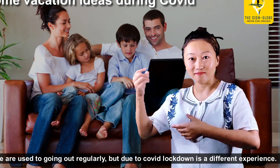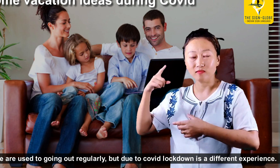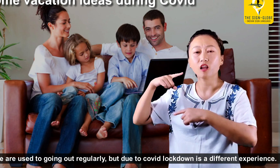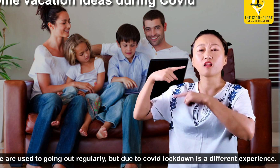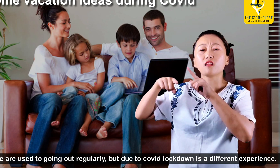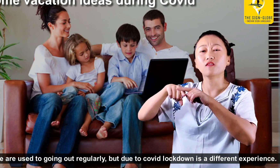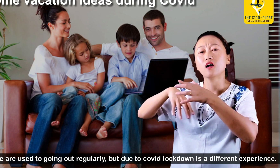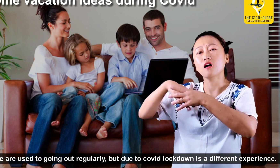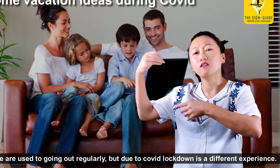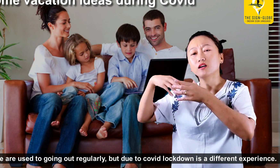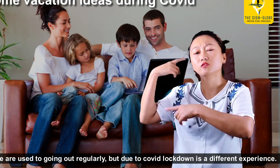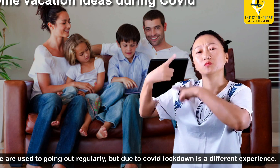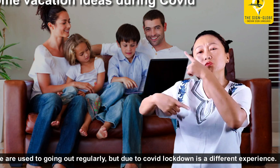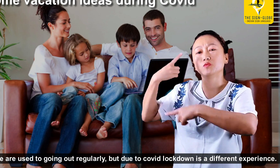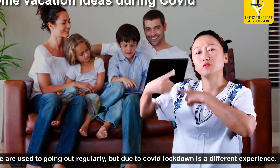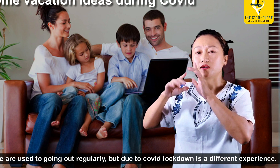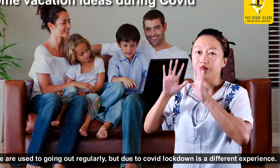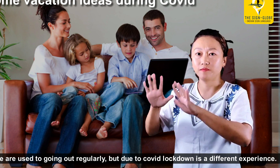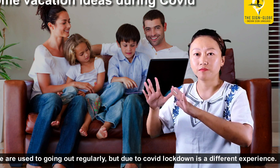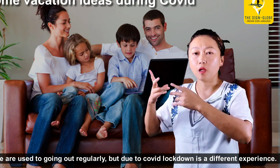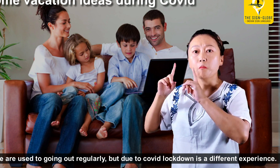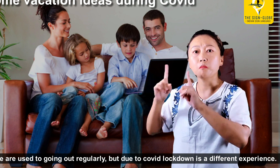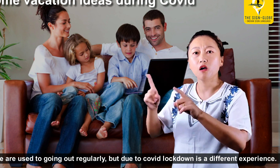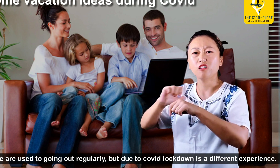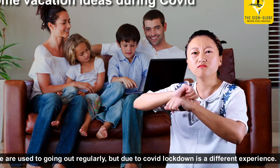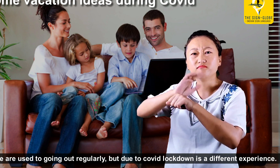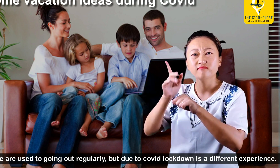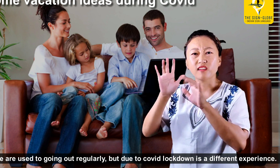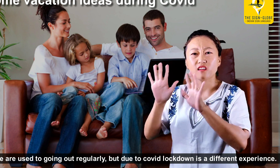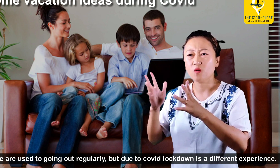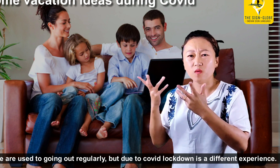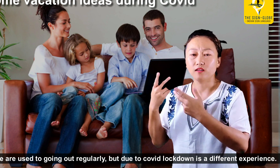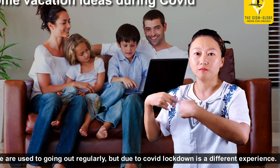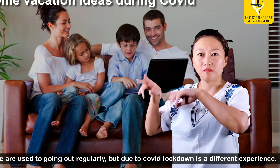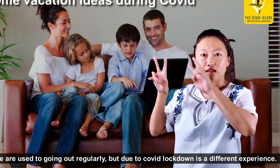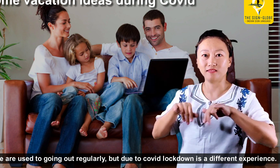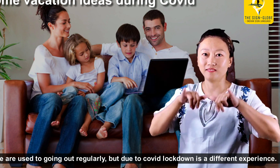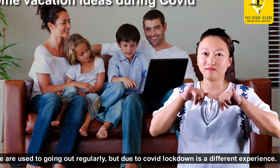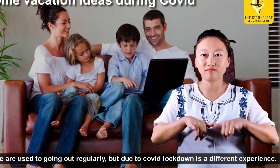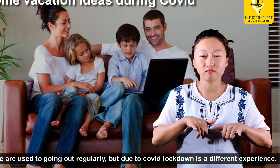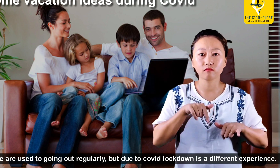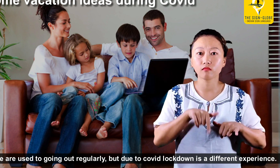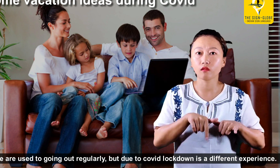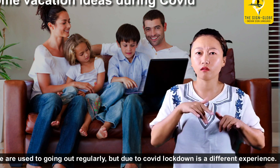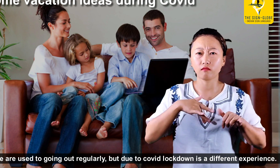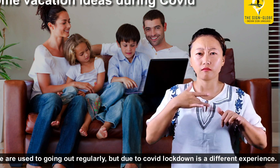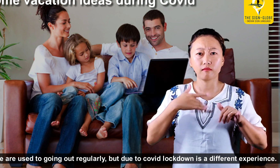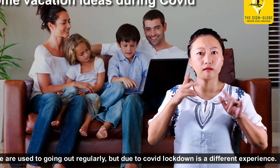Since we are used to going out regularly, but due to COVID, lockdown is a different experience.